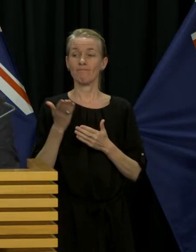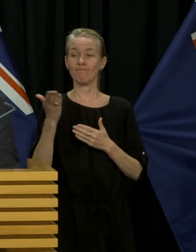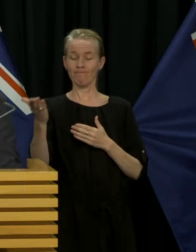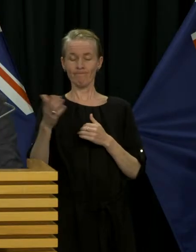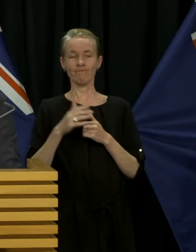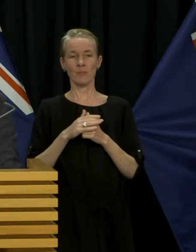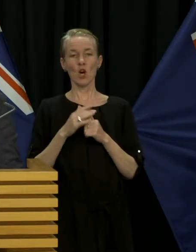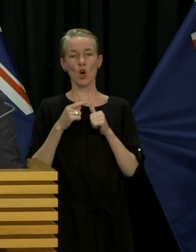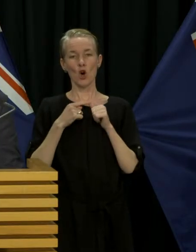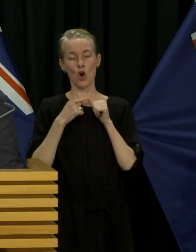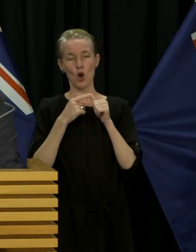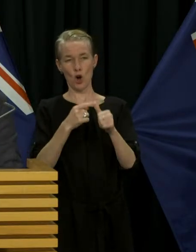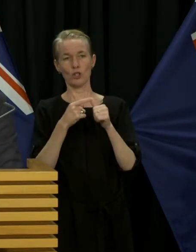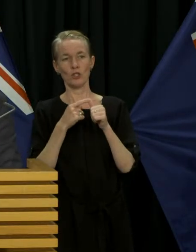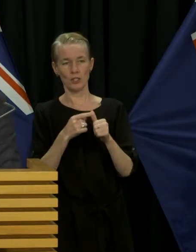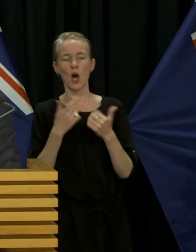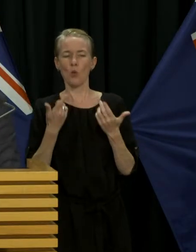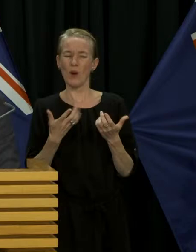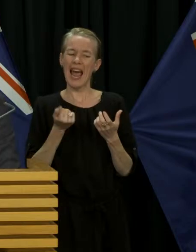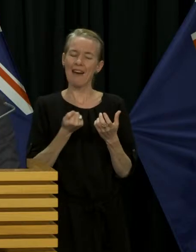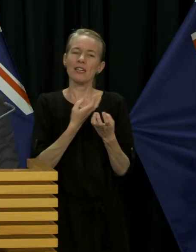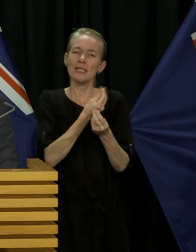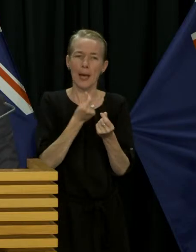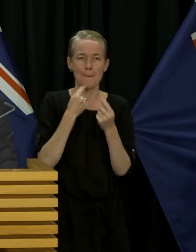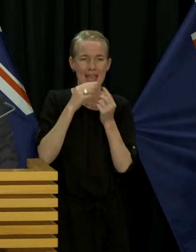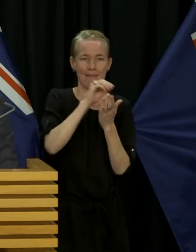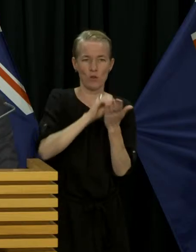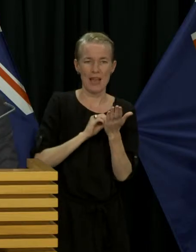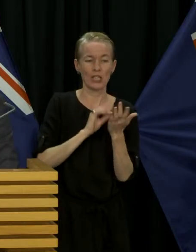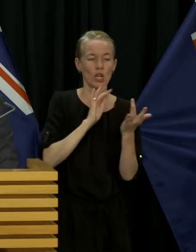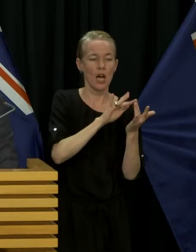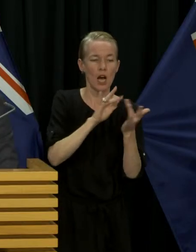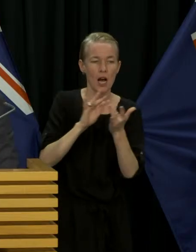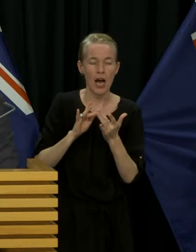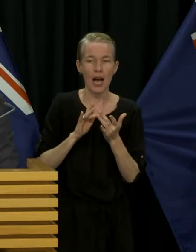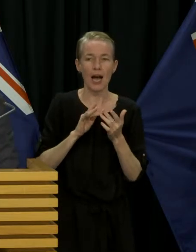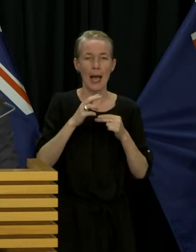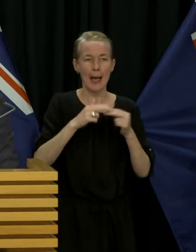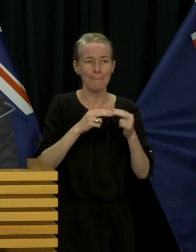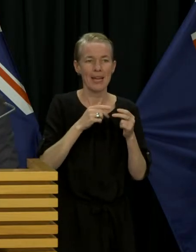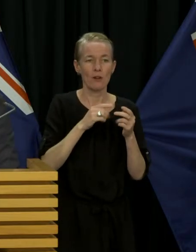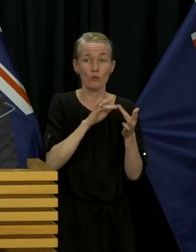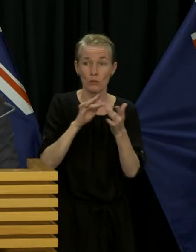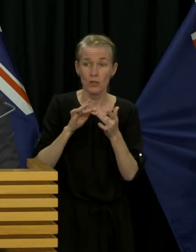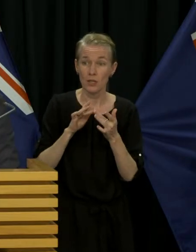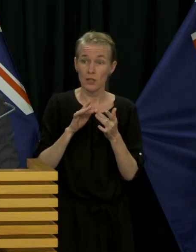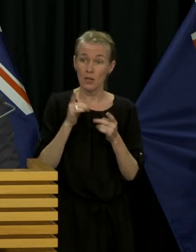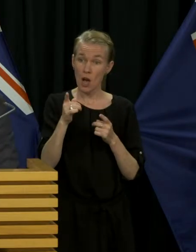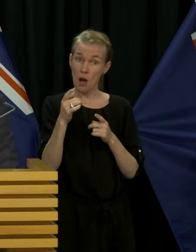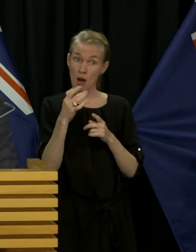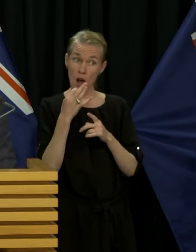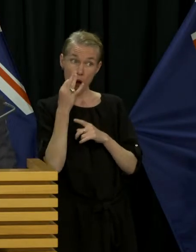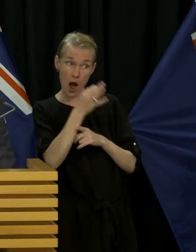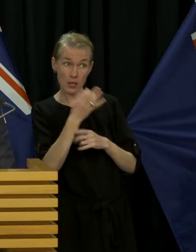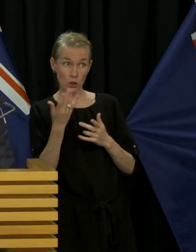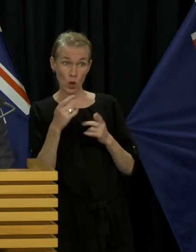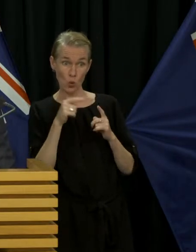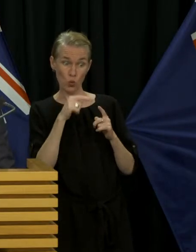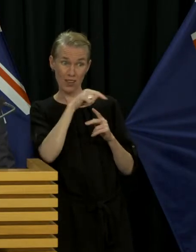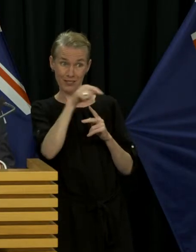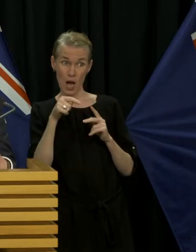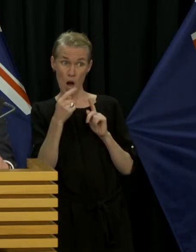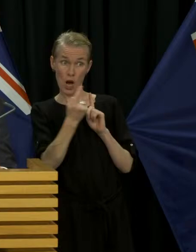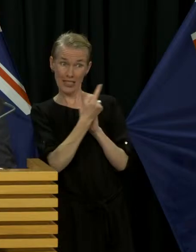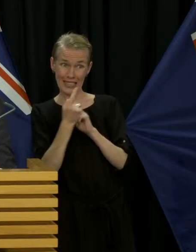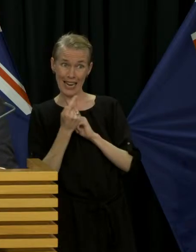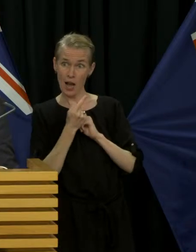of information to start working from. So were they staying with the 5 close contacts? Were they family members here? Or? I don't know the relationship. I know